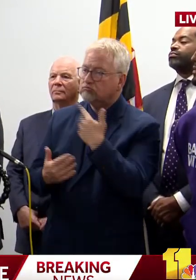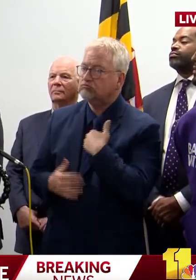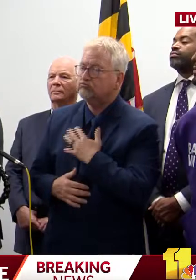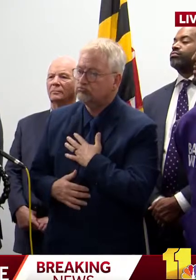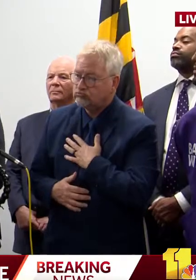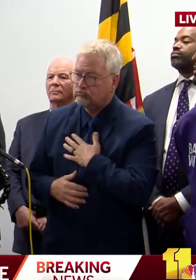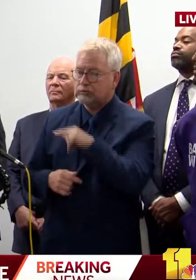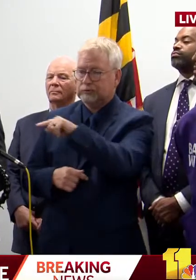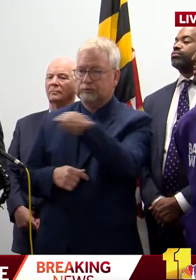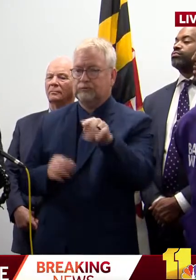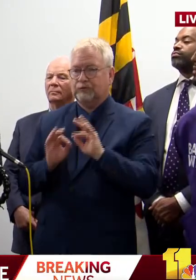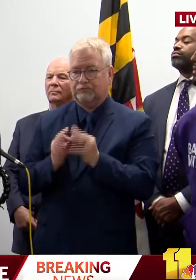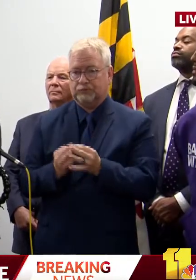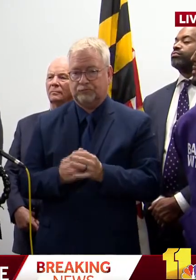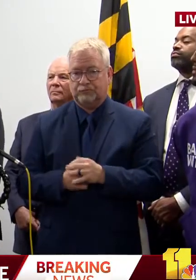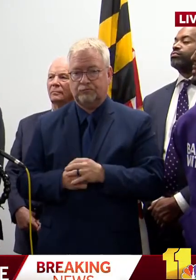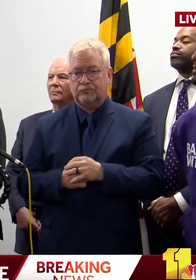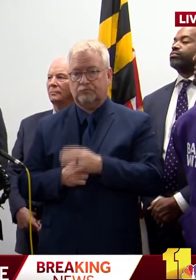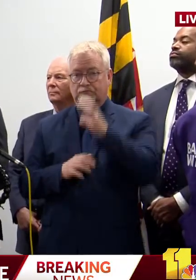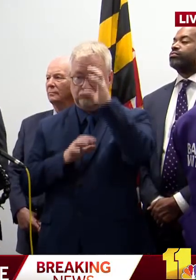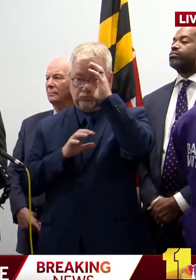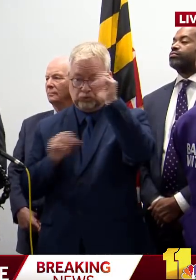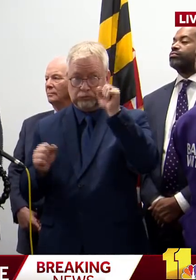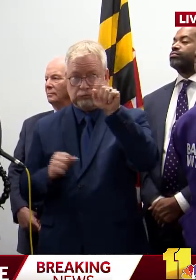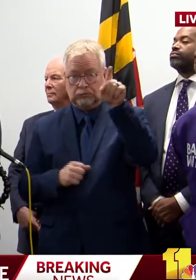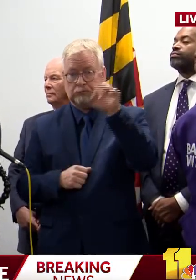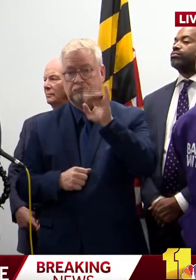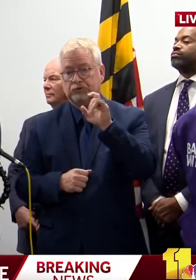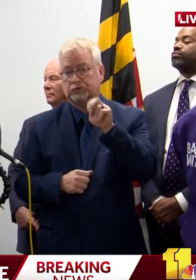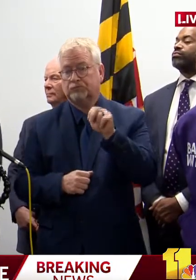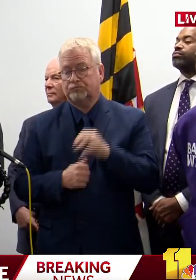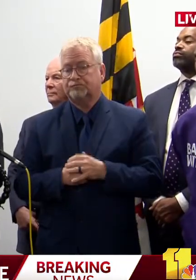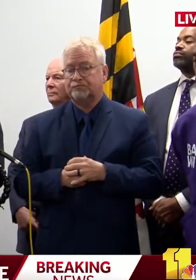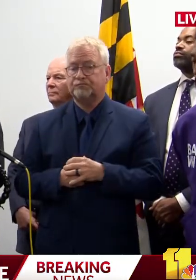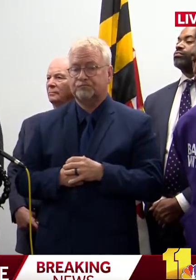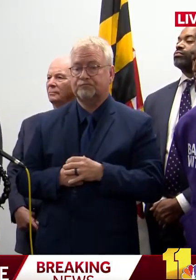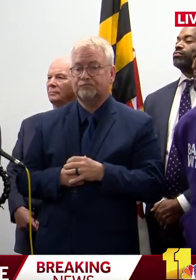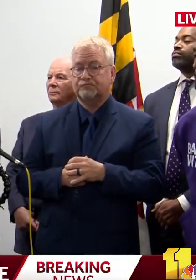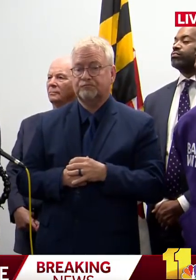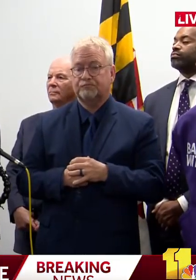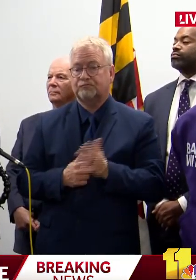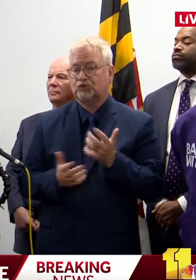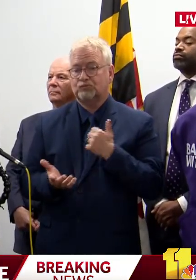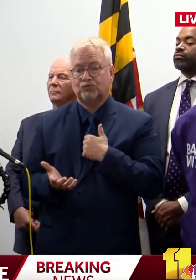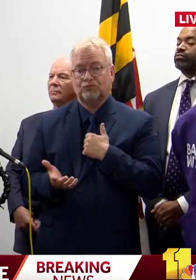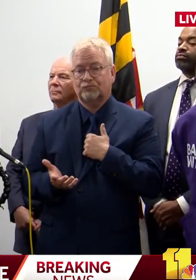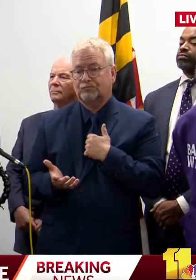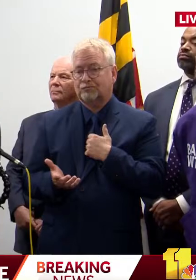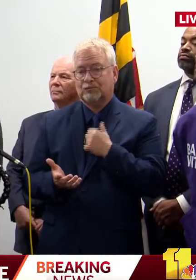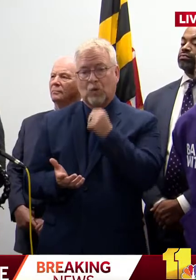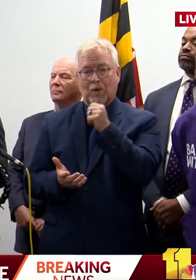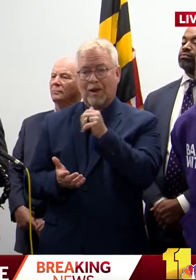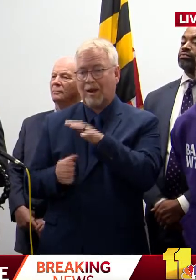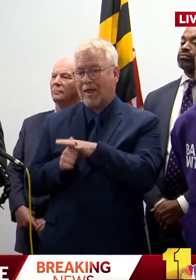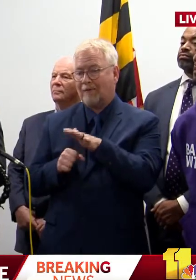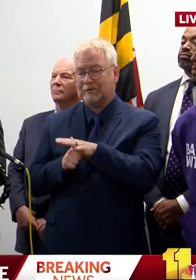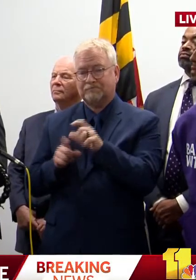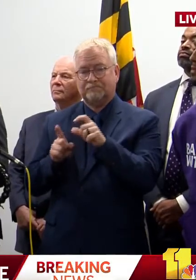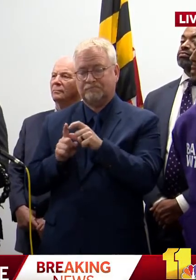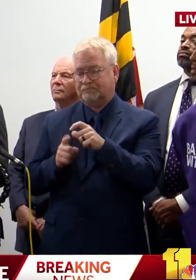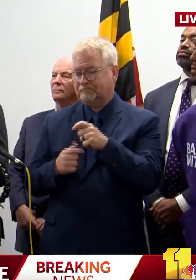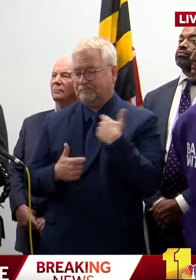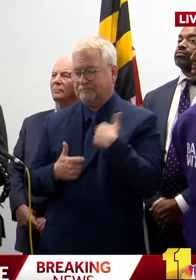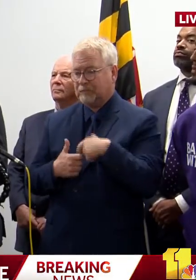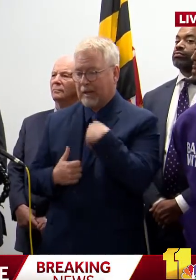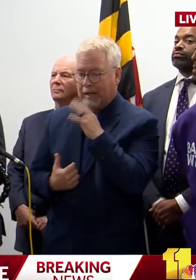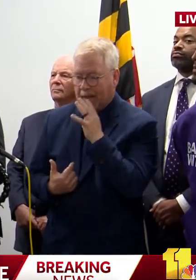país. Y el presidente entiende bien el sufrimiento de la comunidad. Y